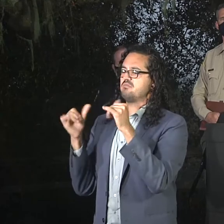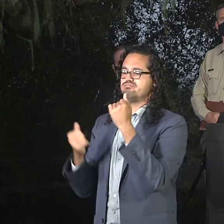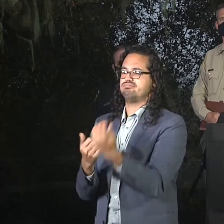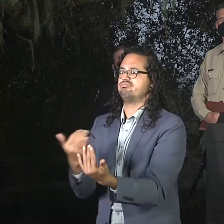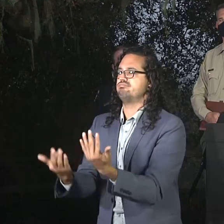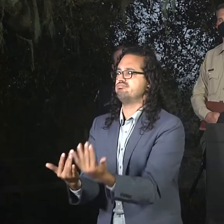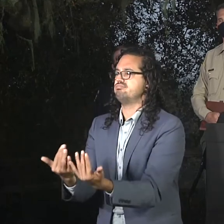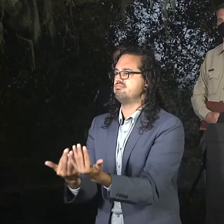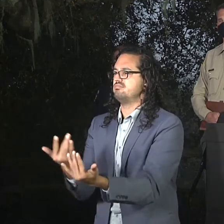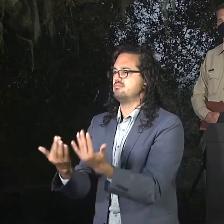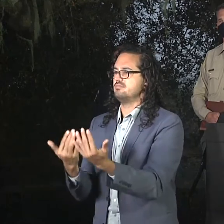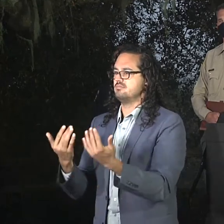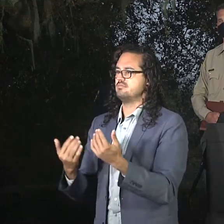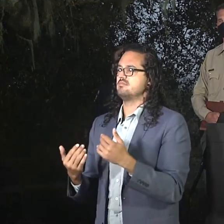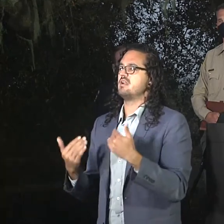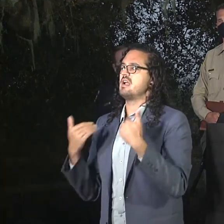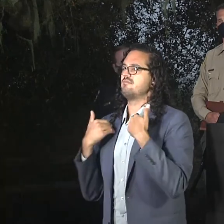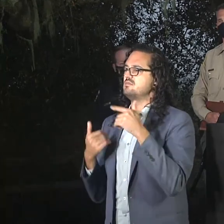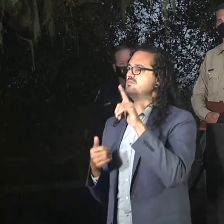Thank you.